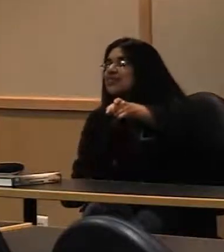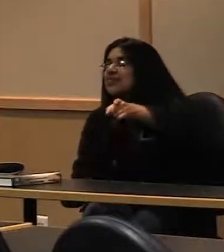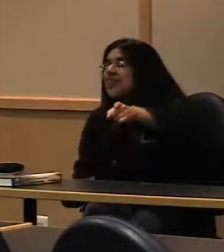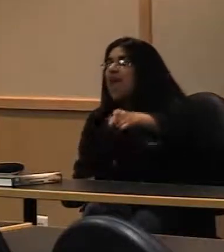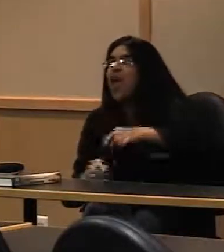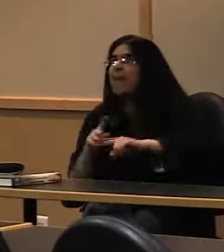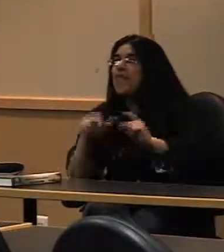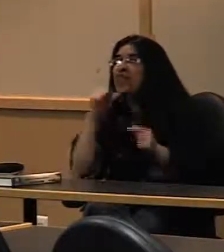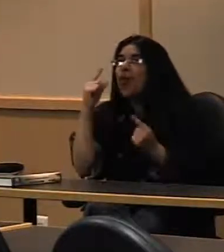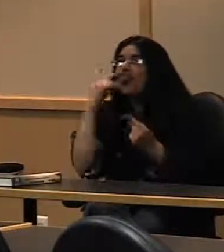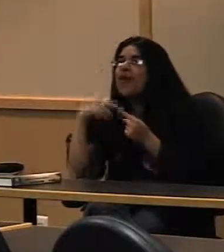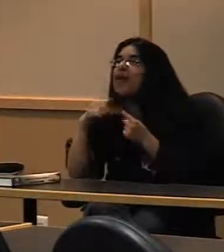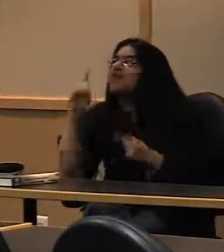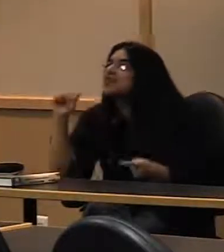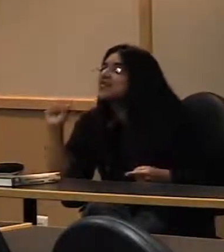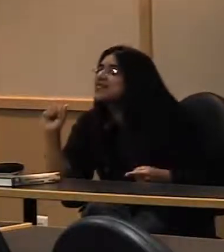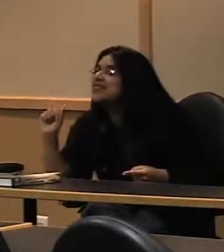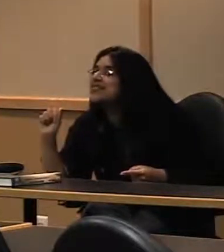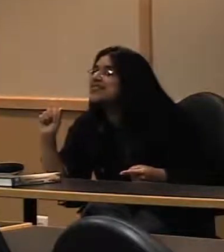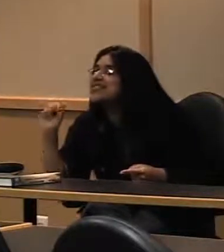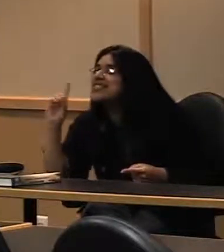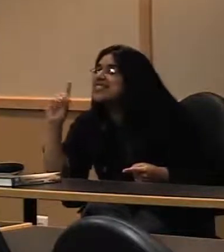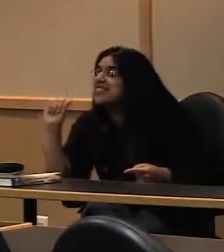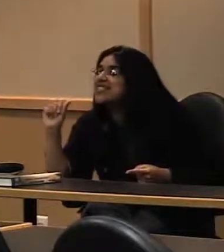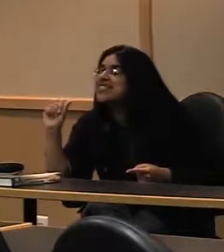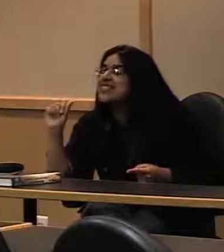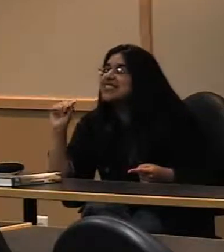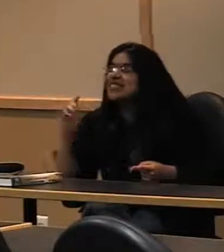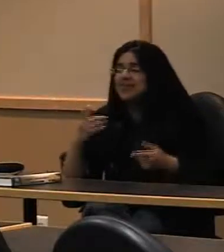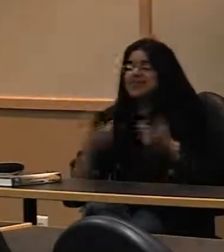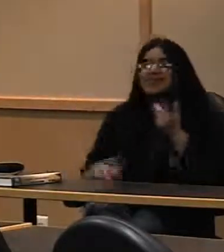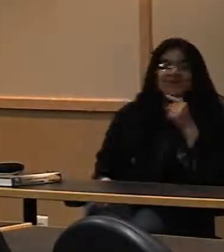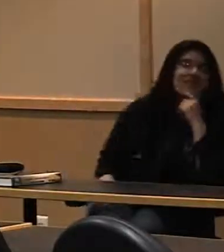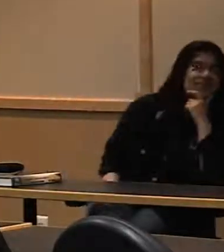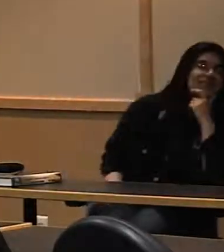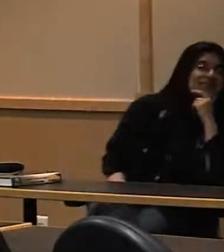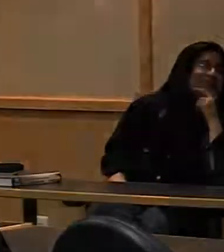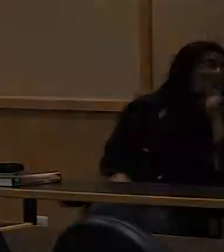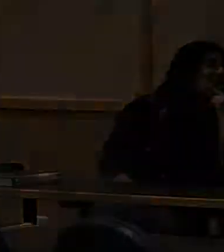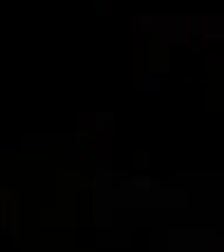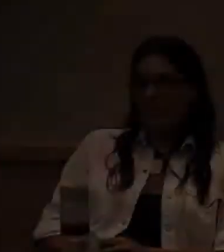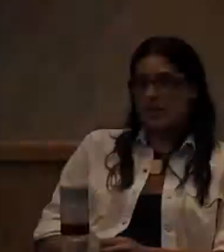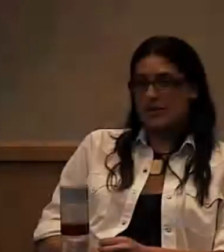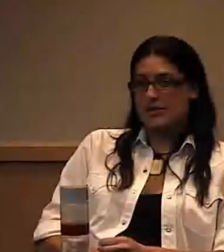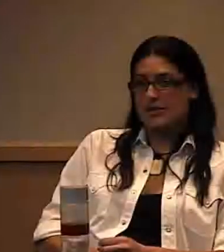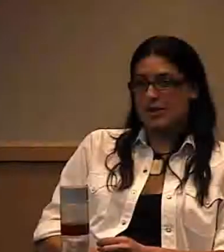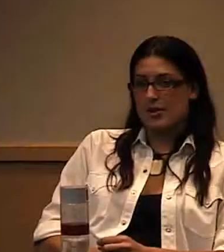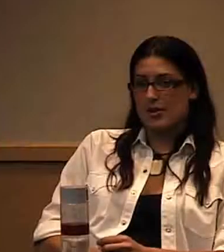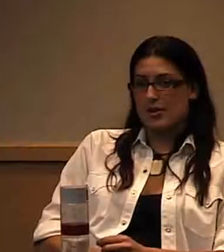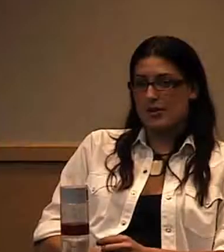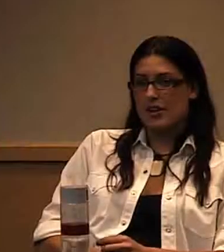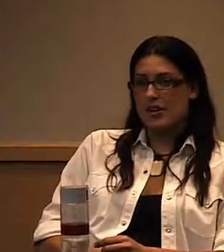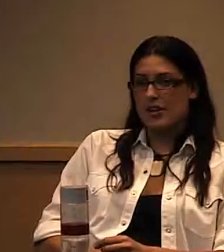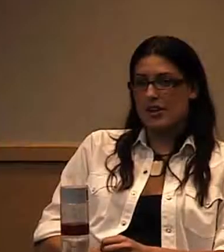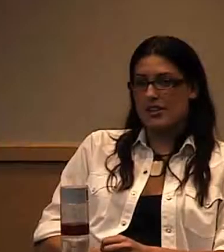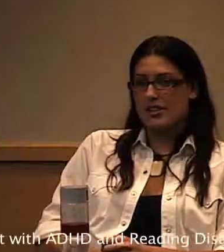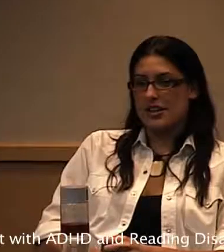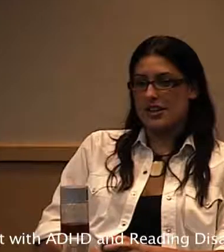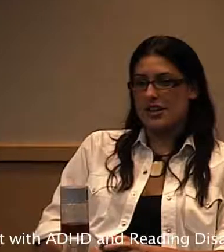English. But they don't think about, well, maybe she's disabled. One of the things about my personality traits that I think gets